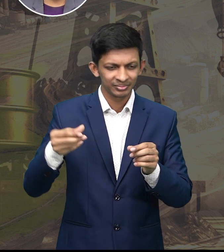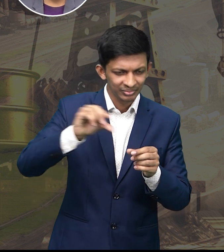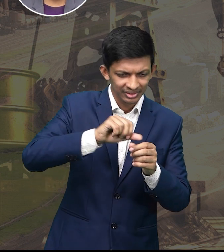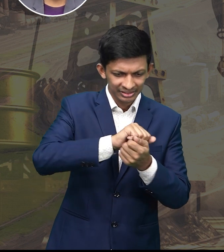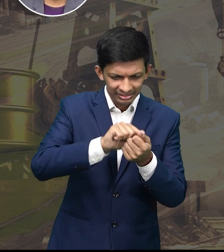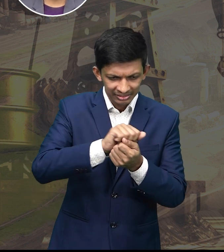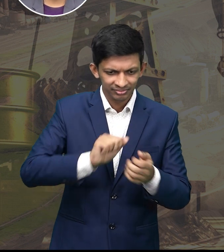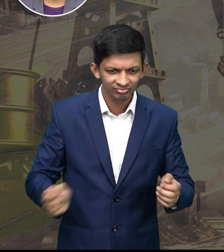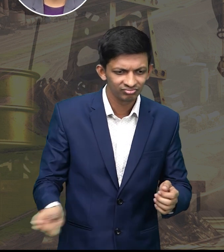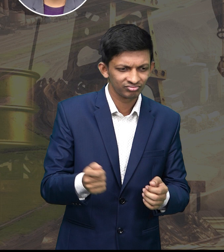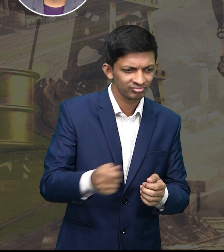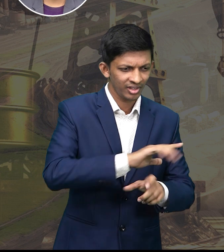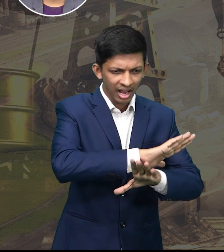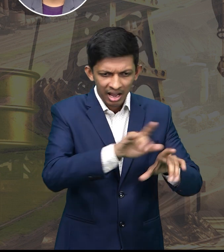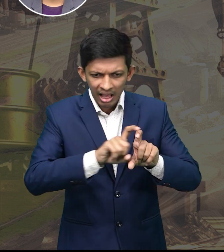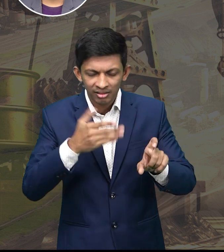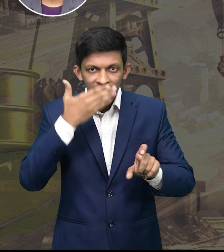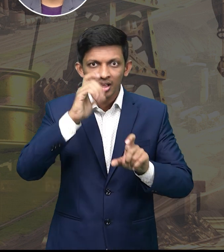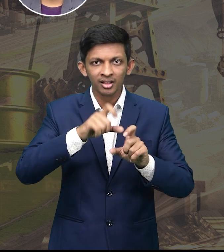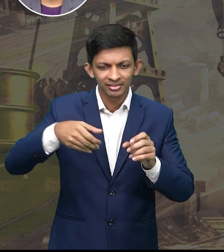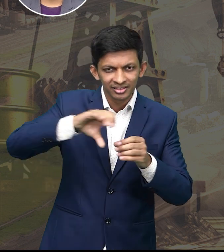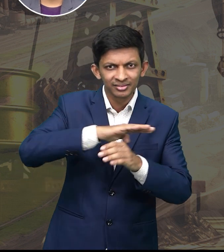cleaning products,